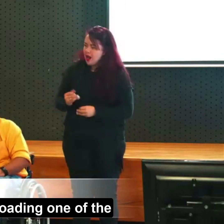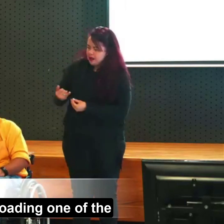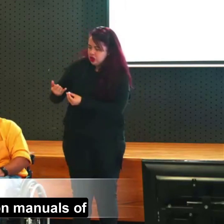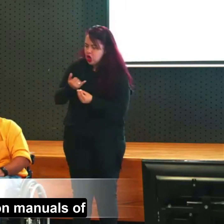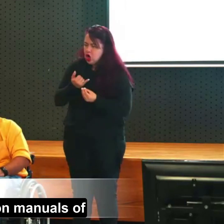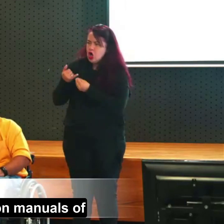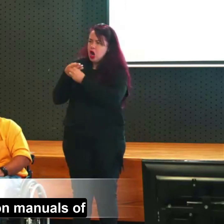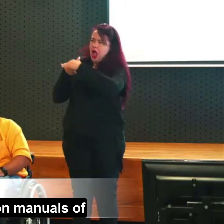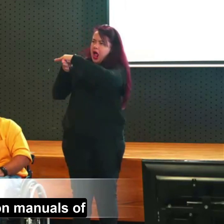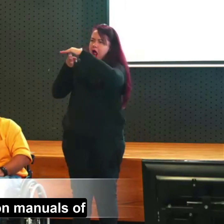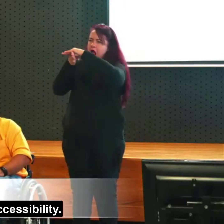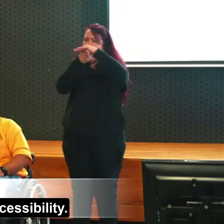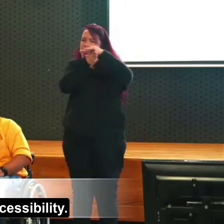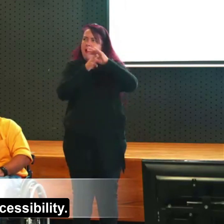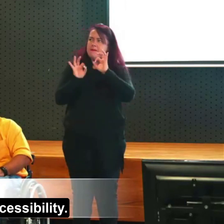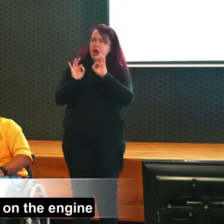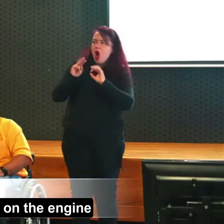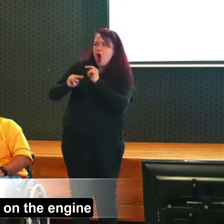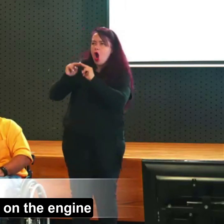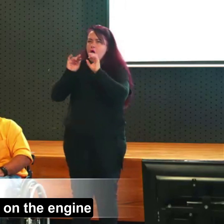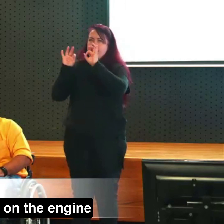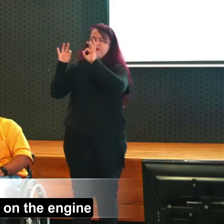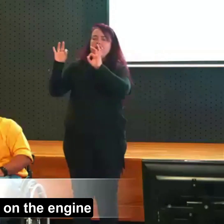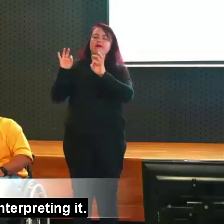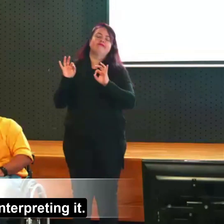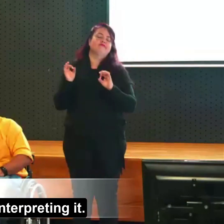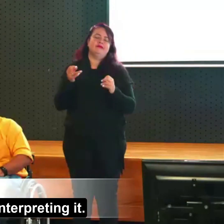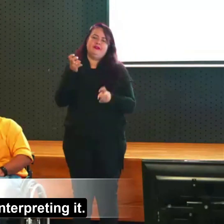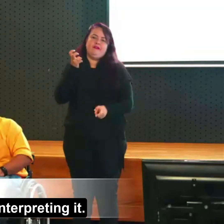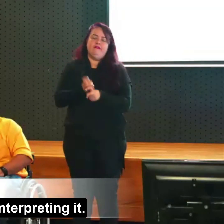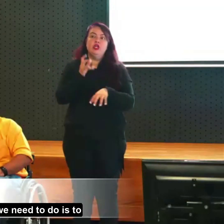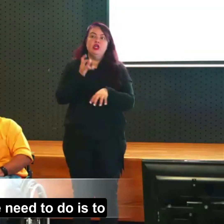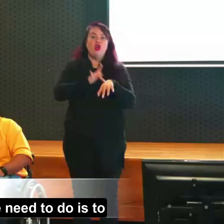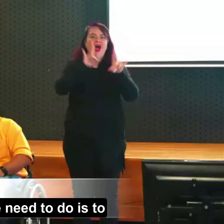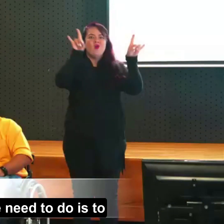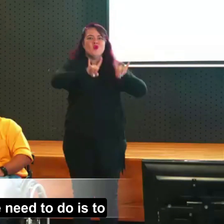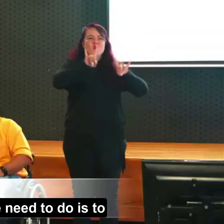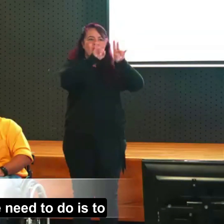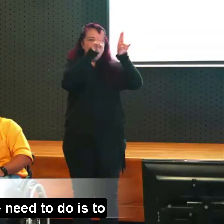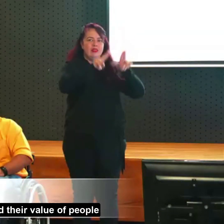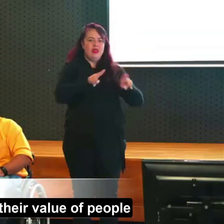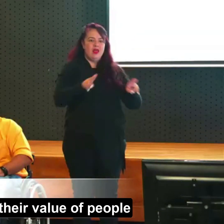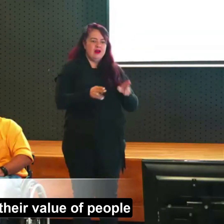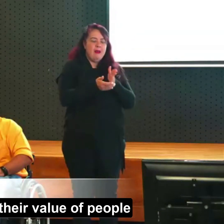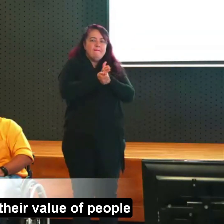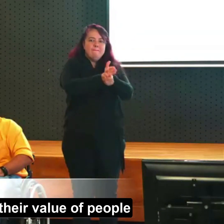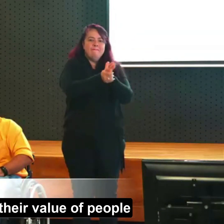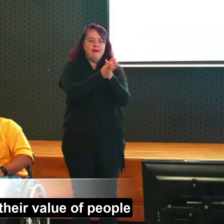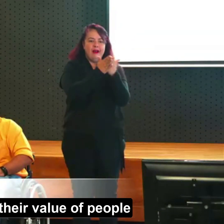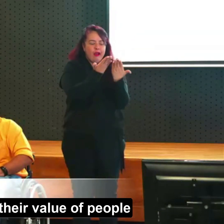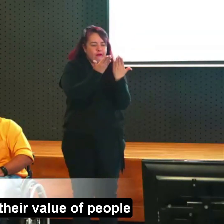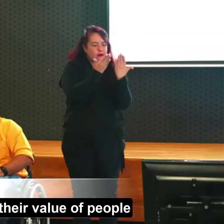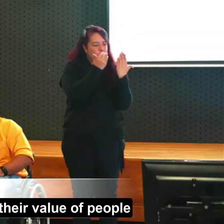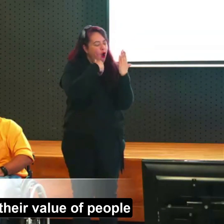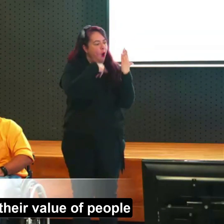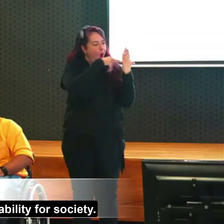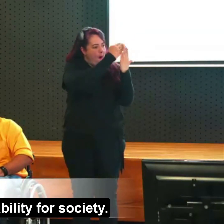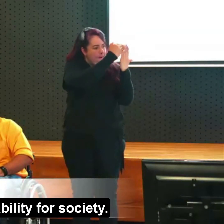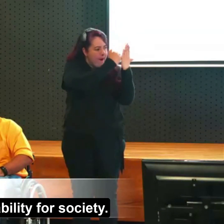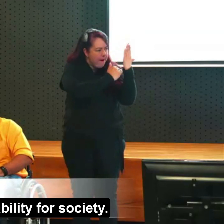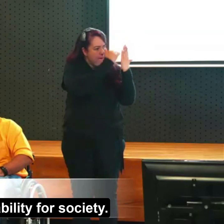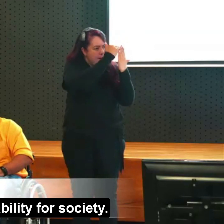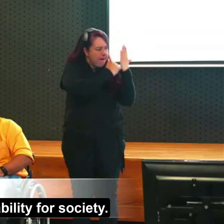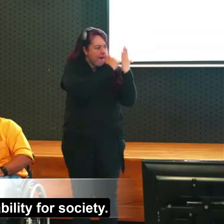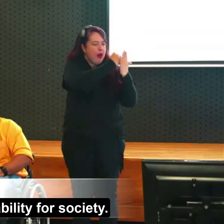downloading one of the million manuals of accessibility that's on the internet and interpreting it. What we need to do is to understand the value of people